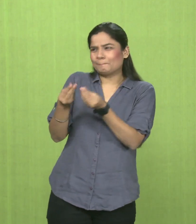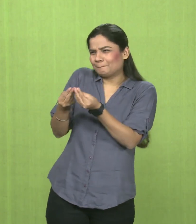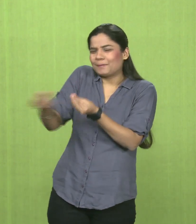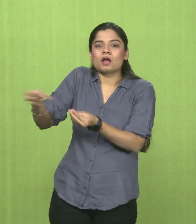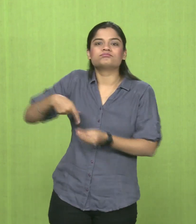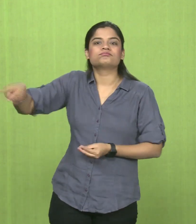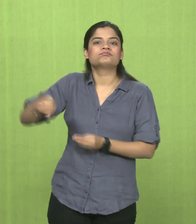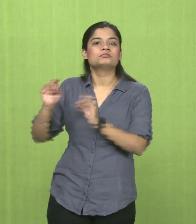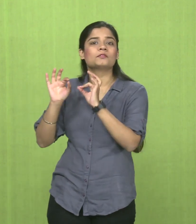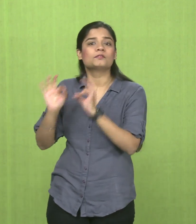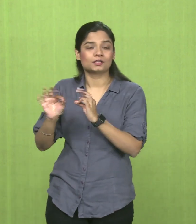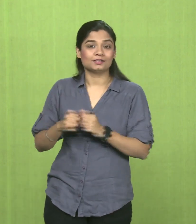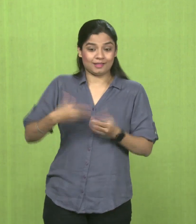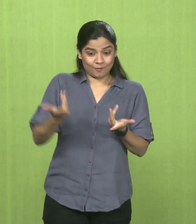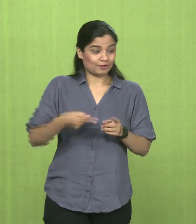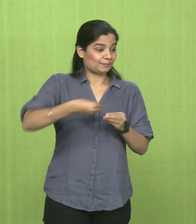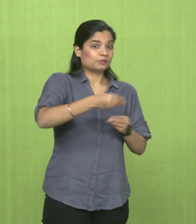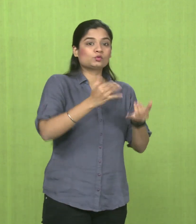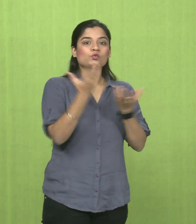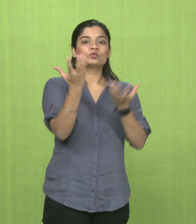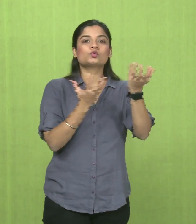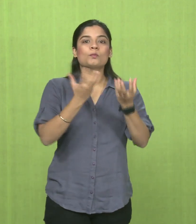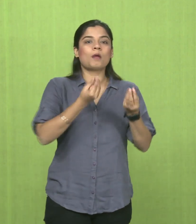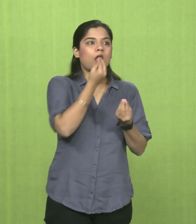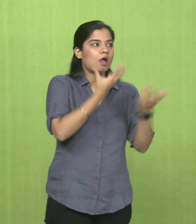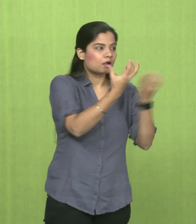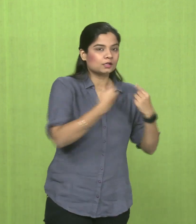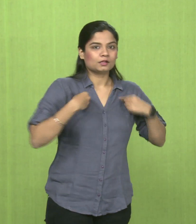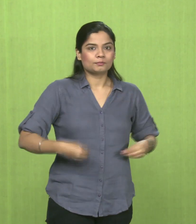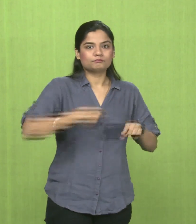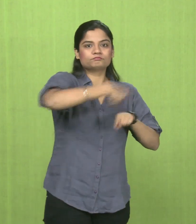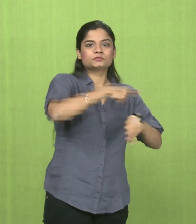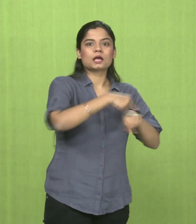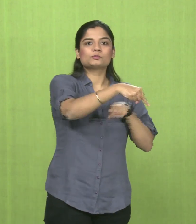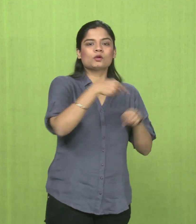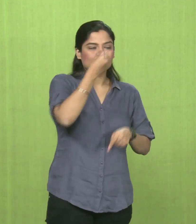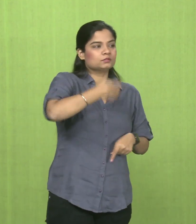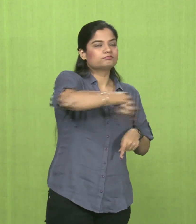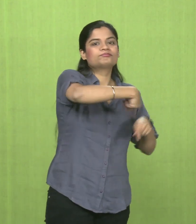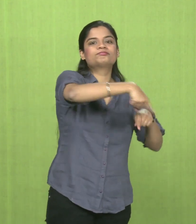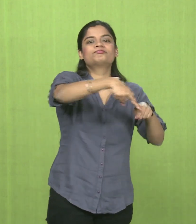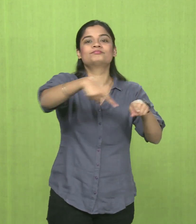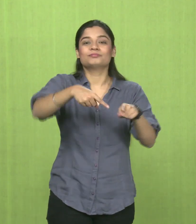His sister's school is also close by. The shopping areas, the market for daily use is also close